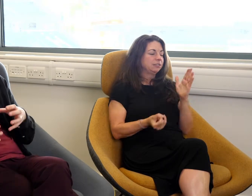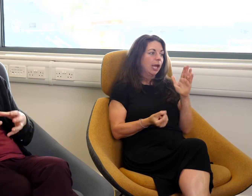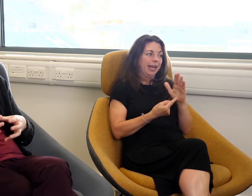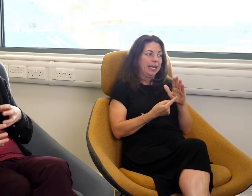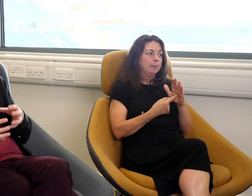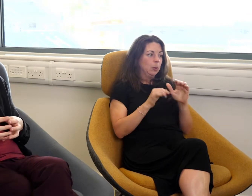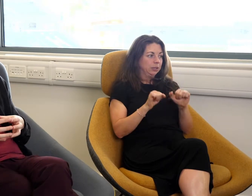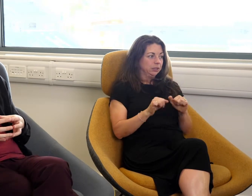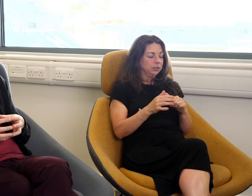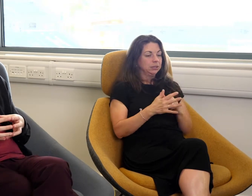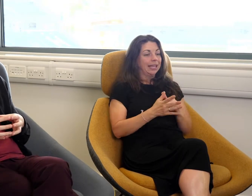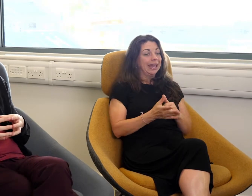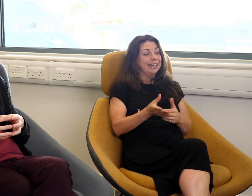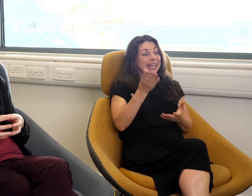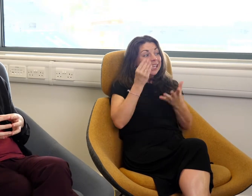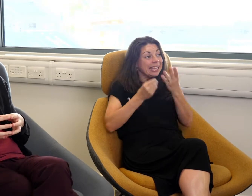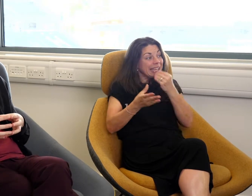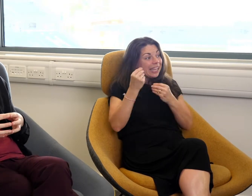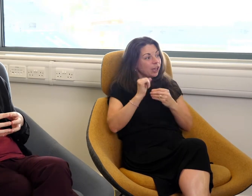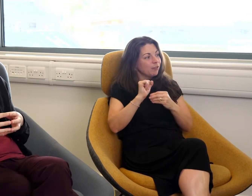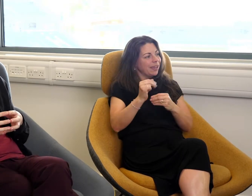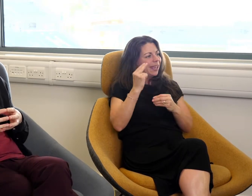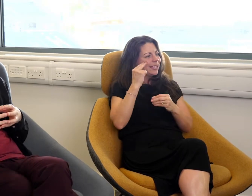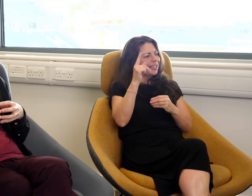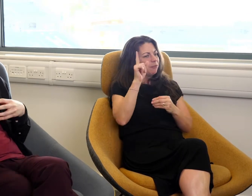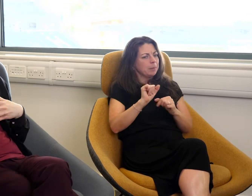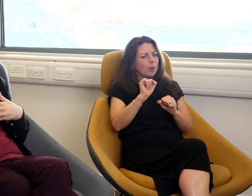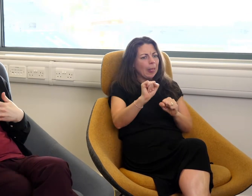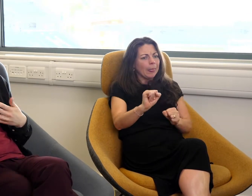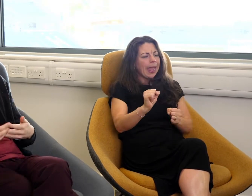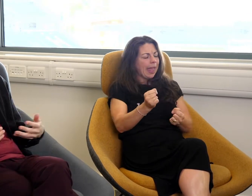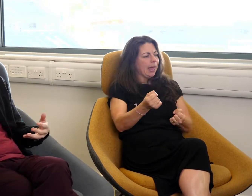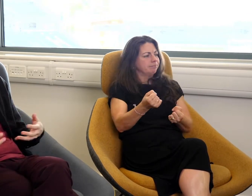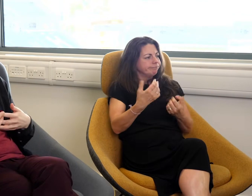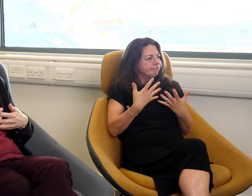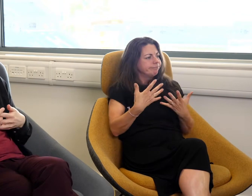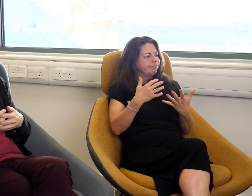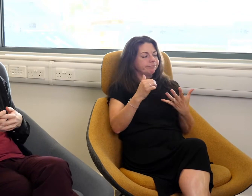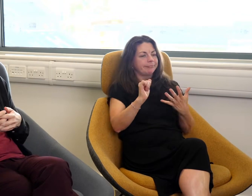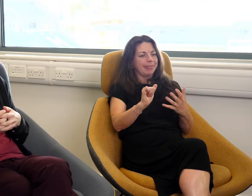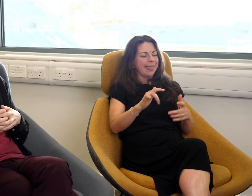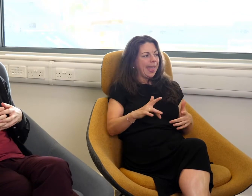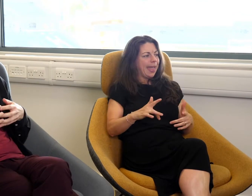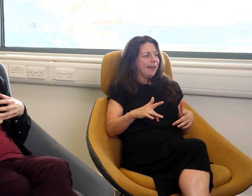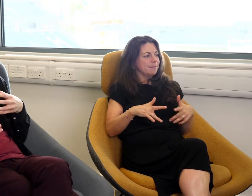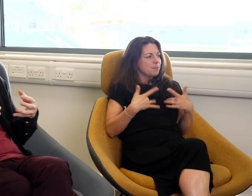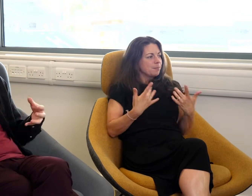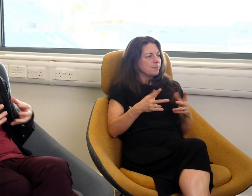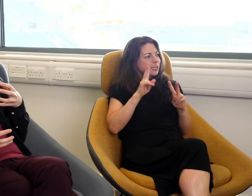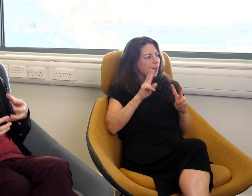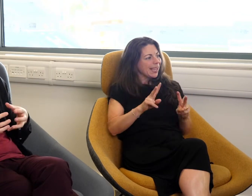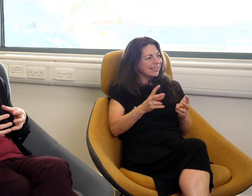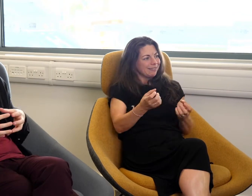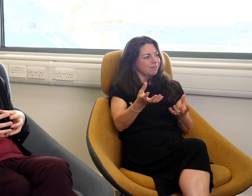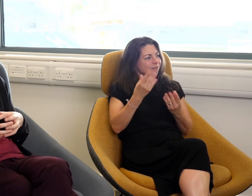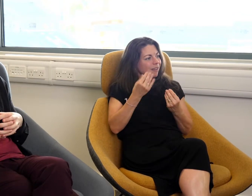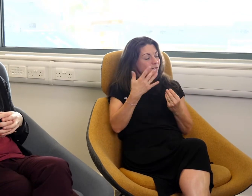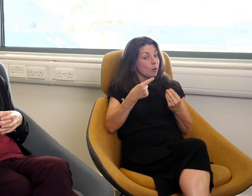hearing the voices of deaf people and kind of getting those perspectives in and kind of understanding where the issues are is